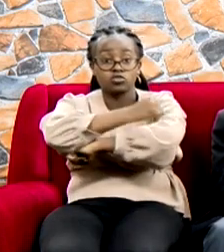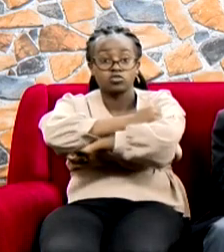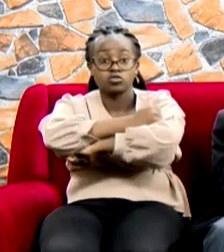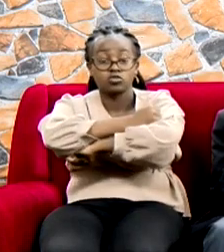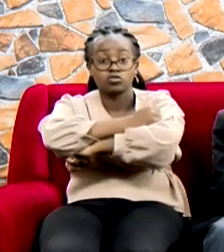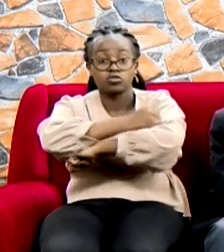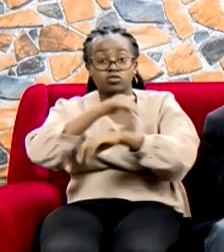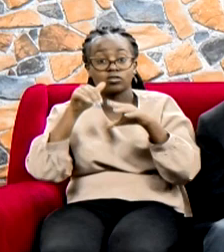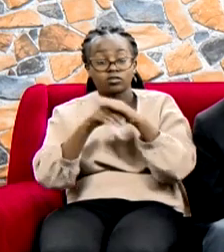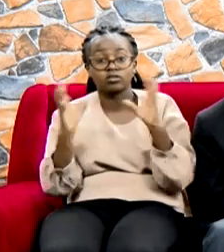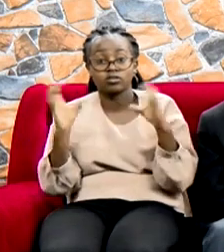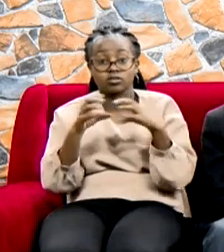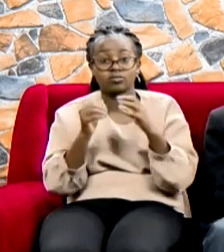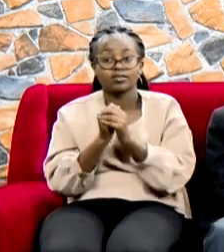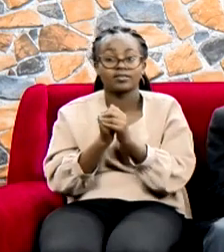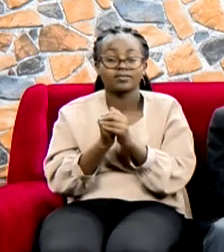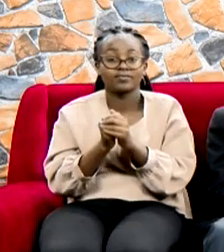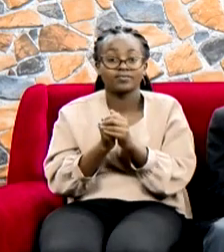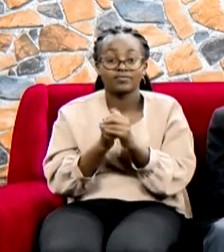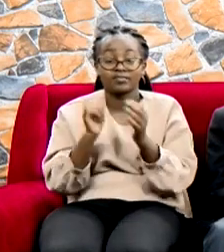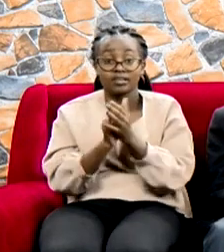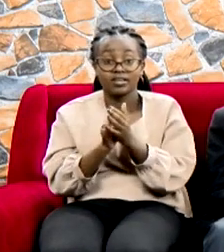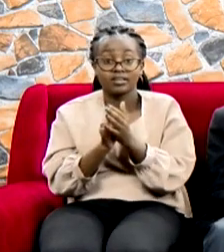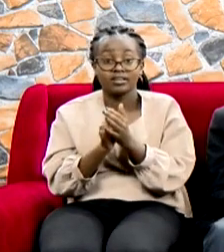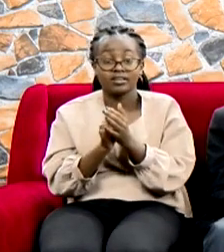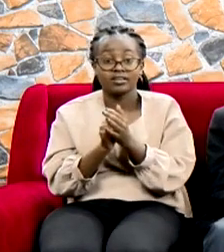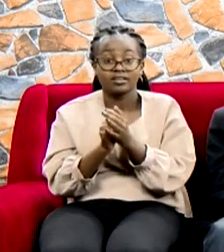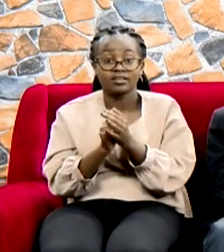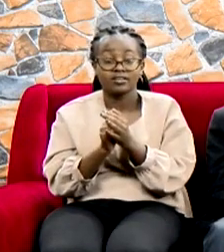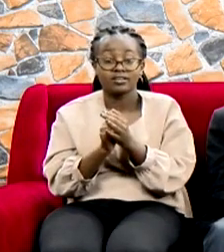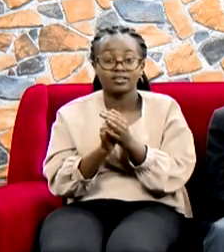in a community that is probably